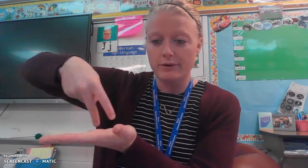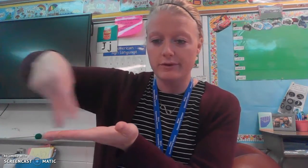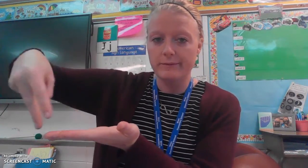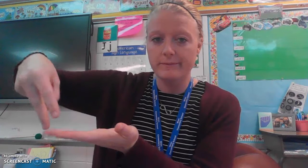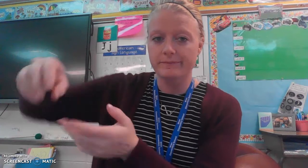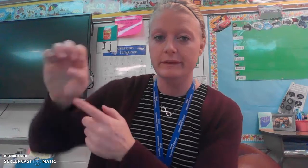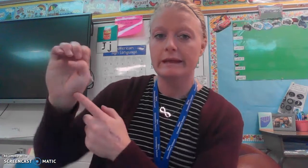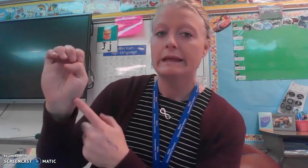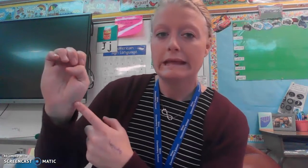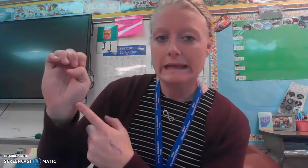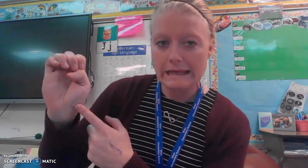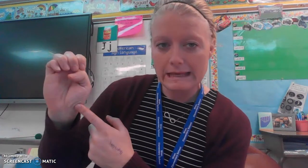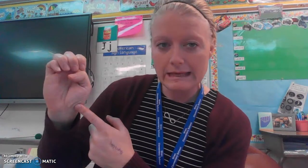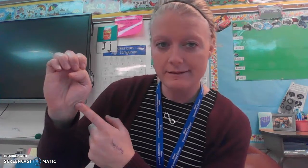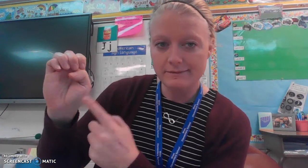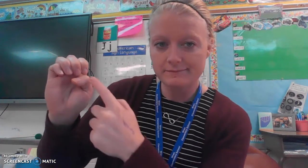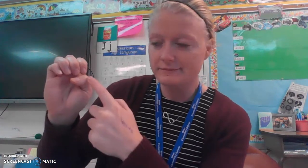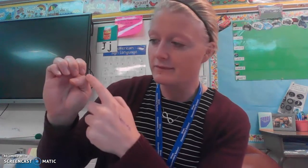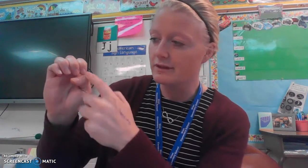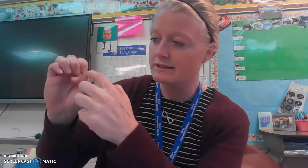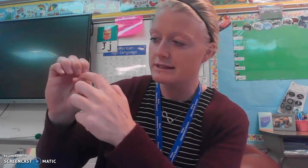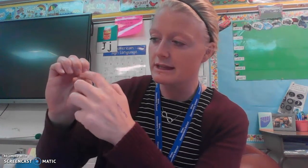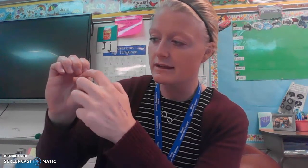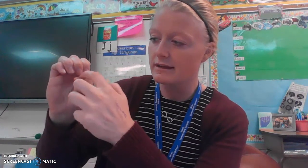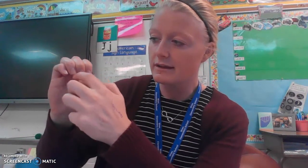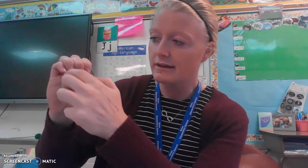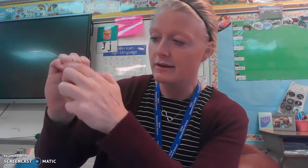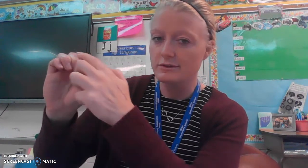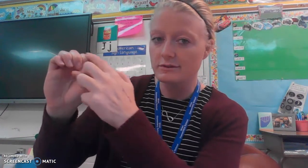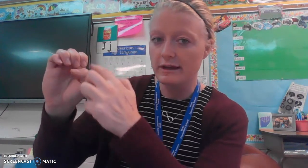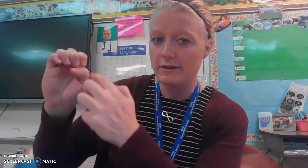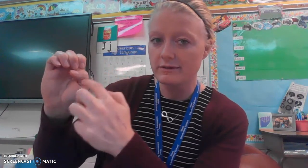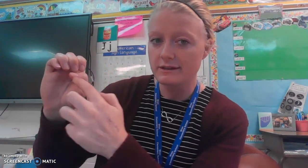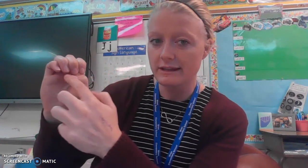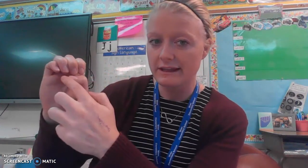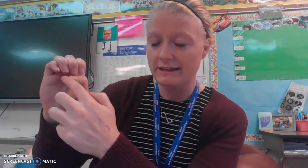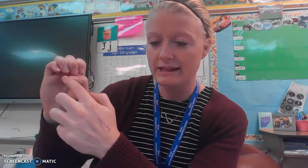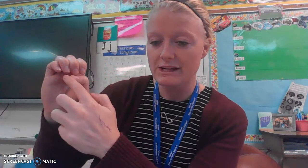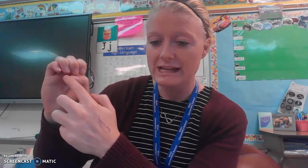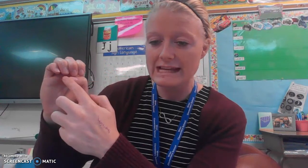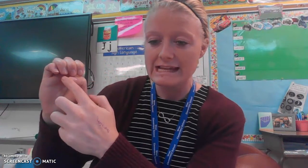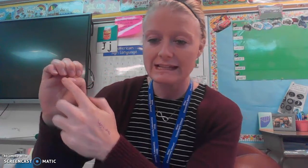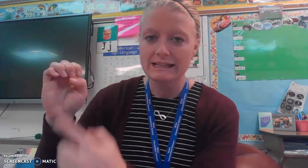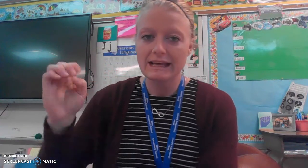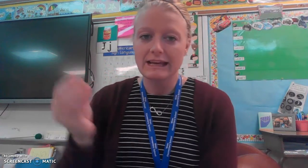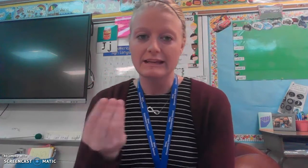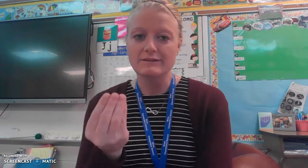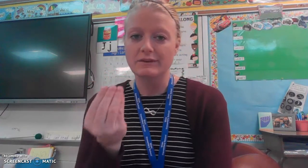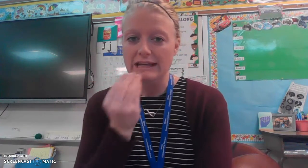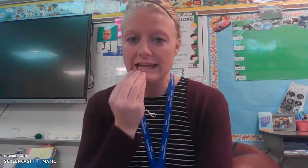forth. E, you can see it goes around like the letter E, is for